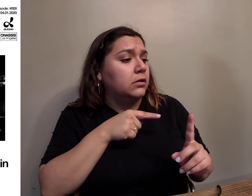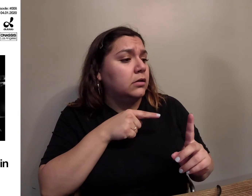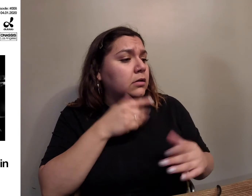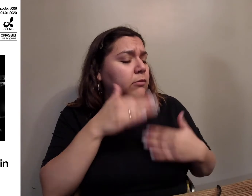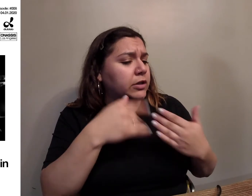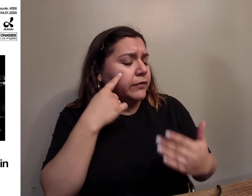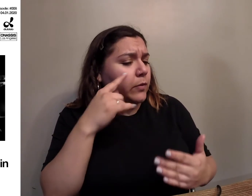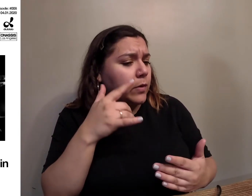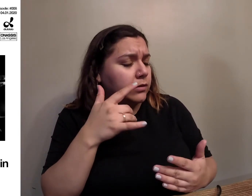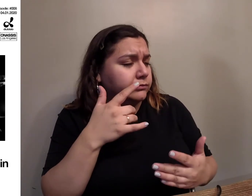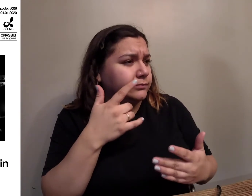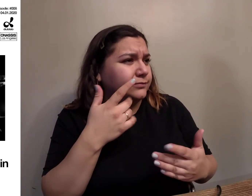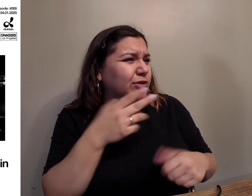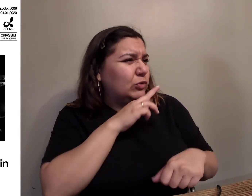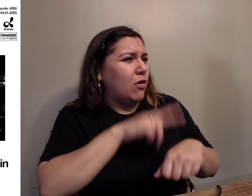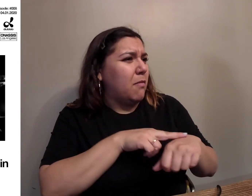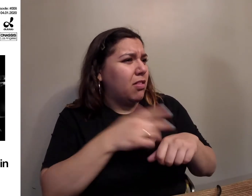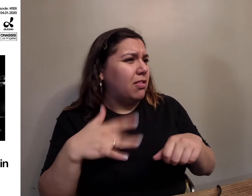is normal.